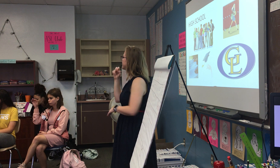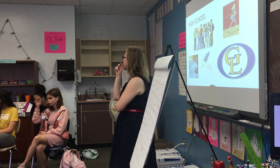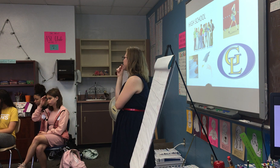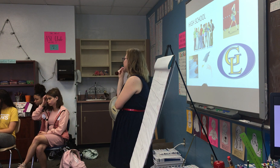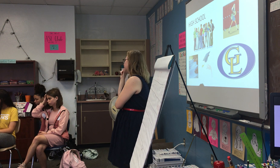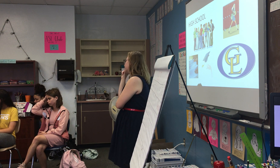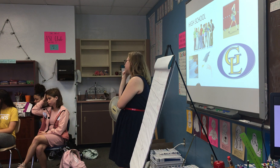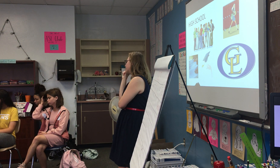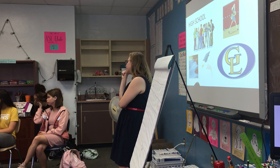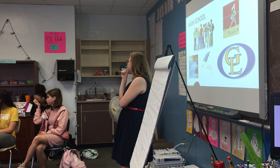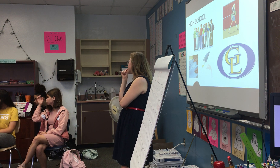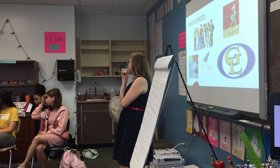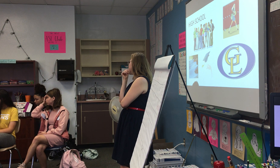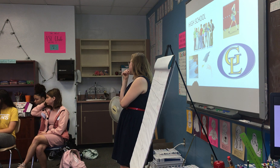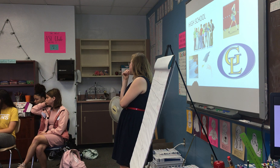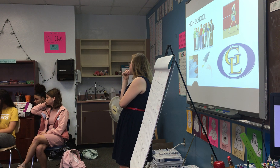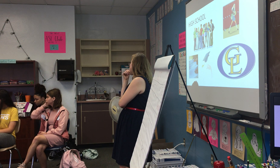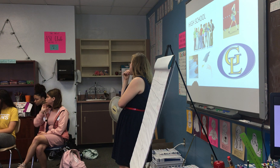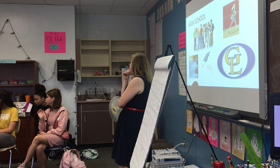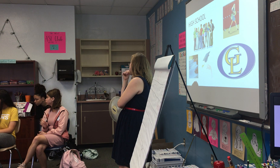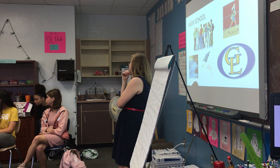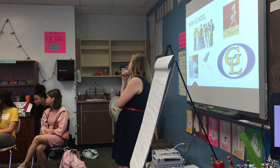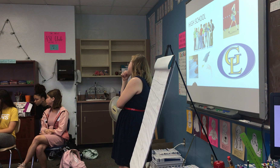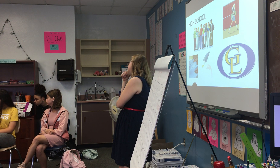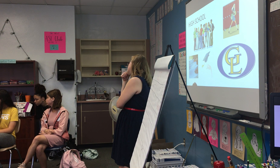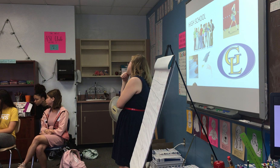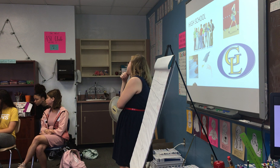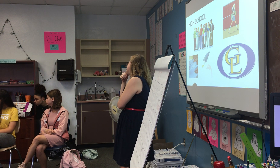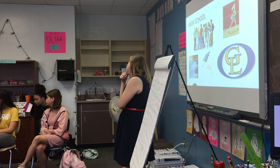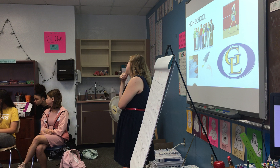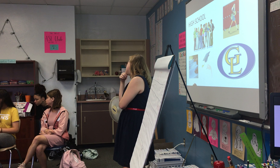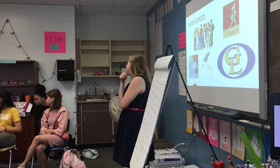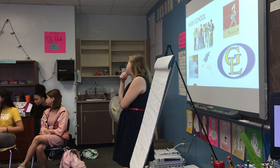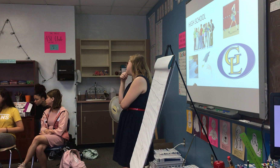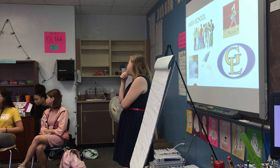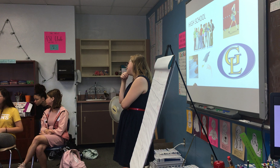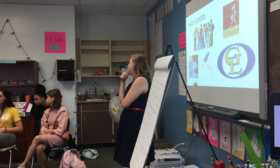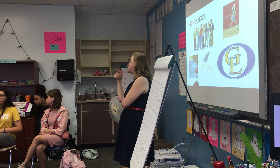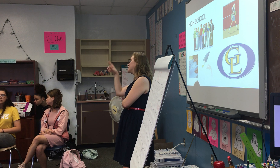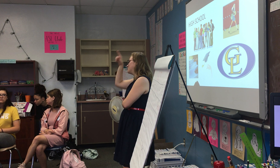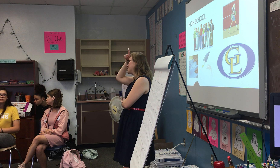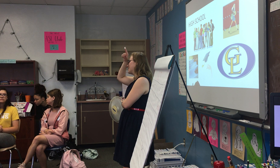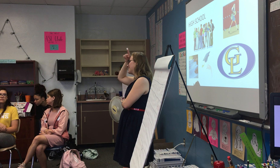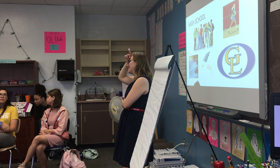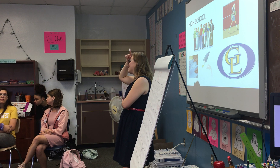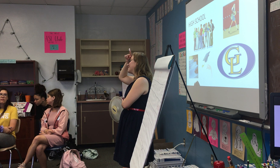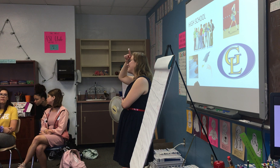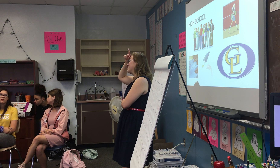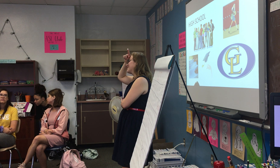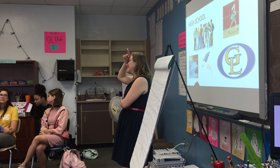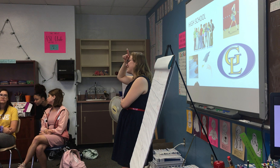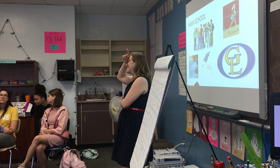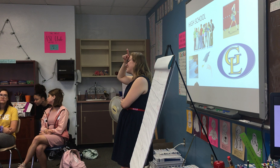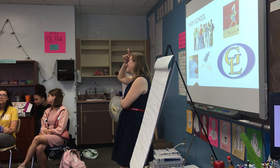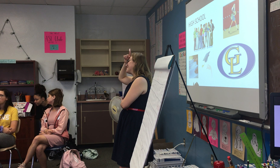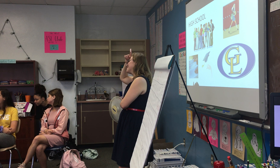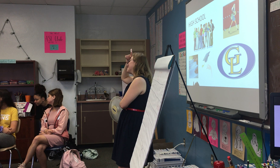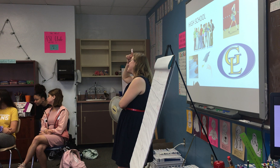one family thing. Mhm. So they have like a motto over there, and they do Lincoln. That's loser. Yeah, I know, and I was like, honey, that's